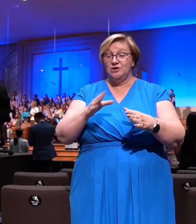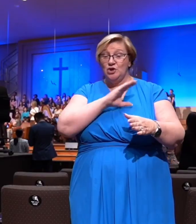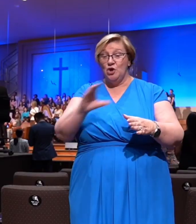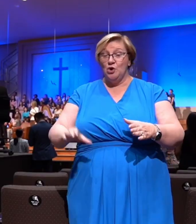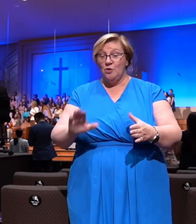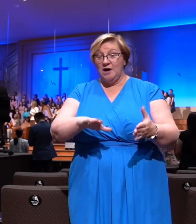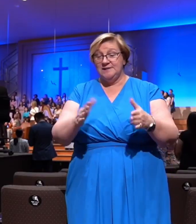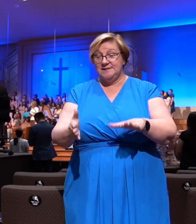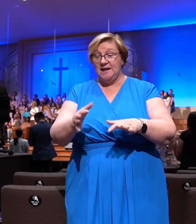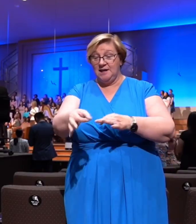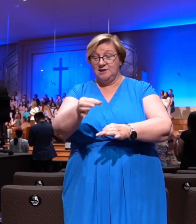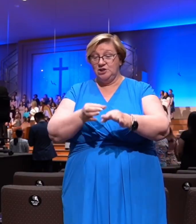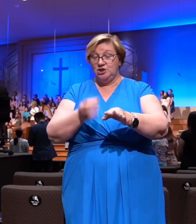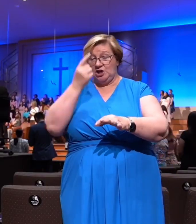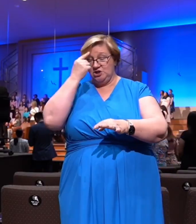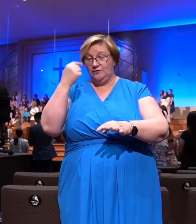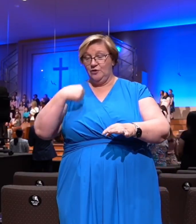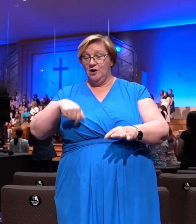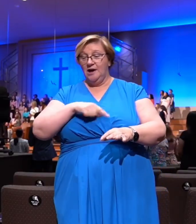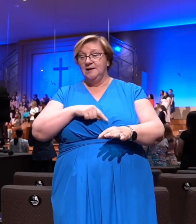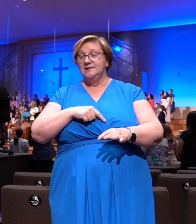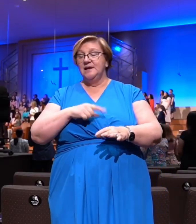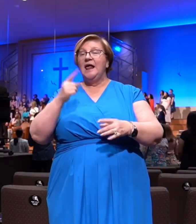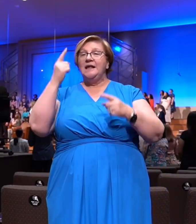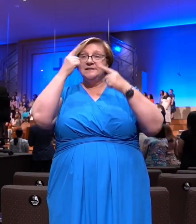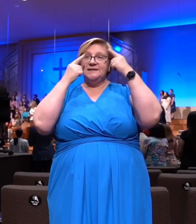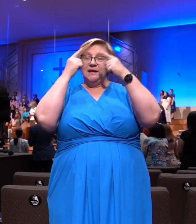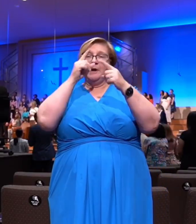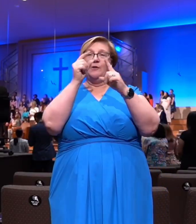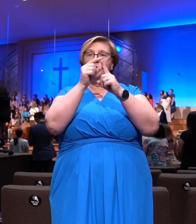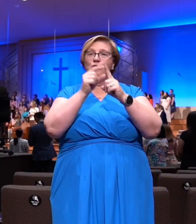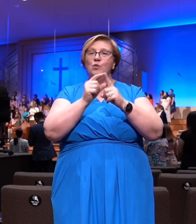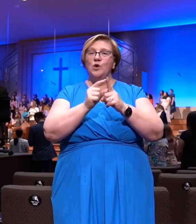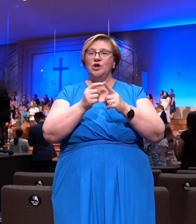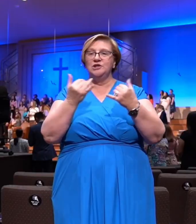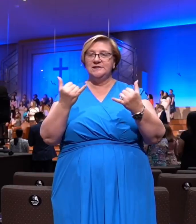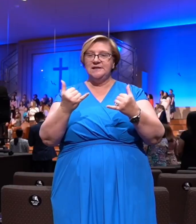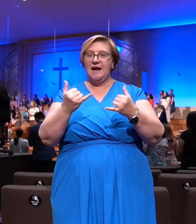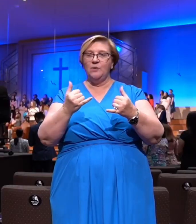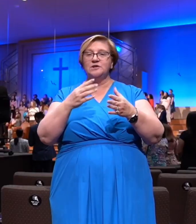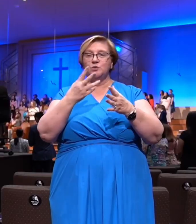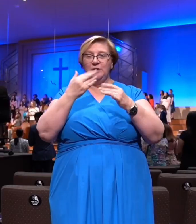about the words in this last verse as we continue to praise our Lord together.